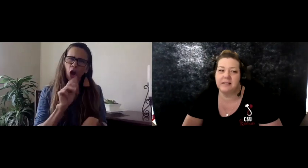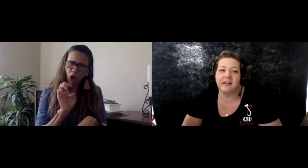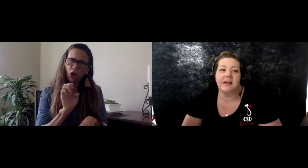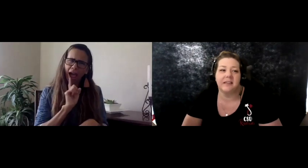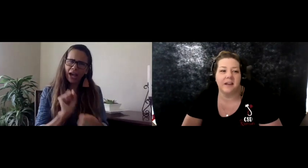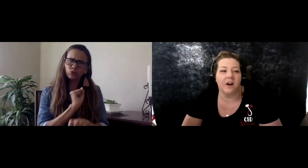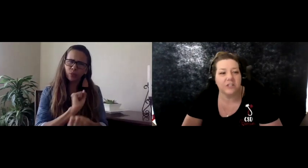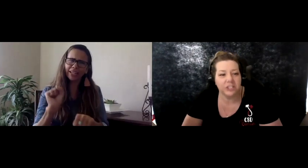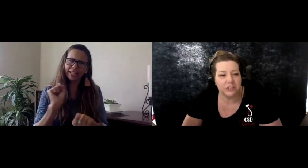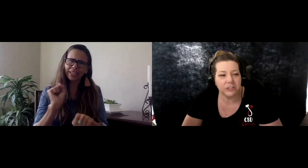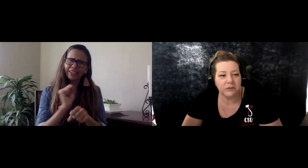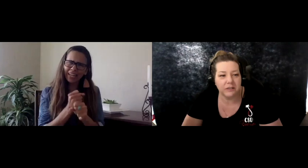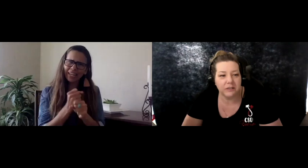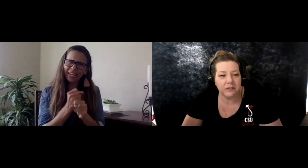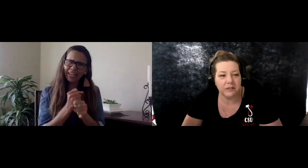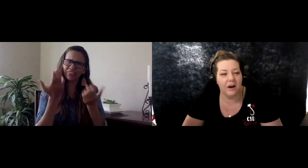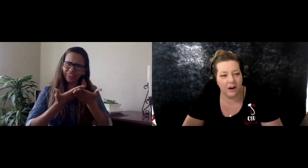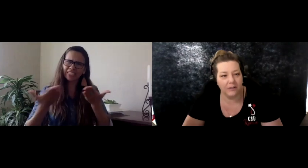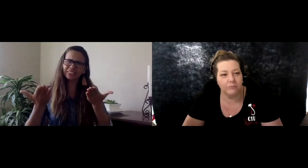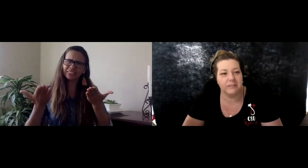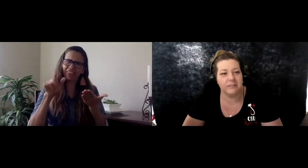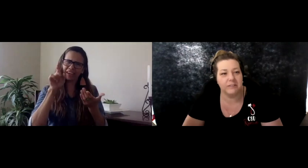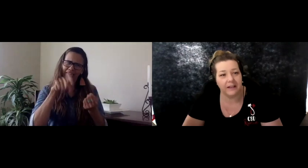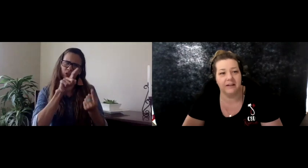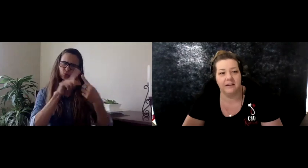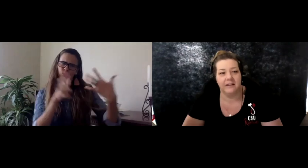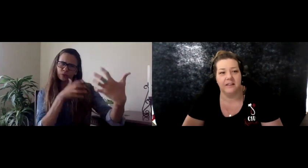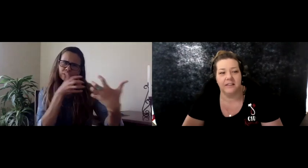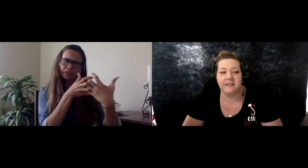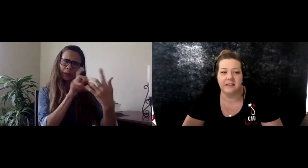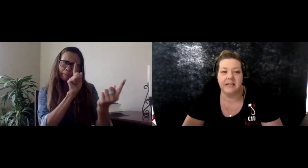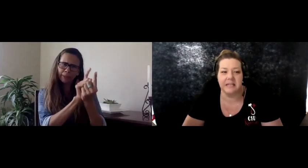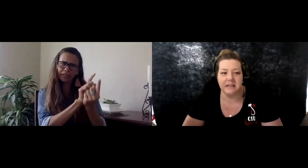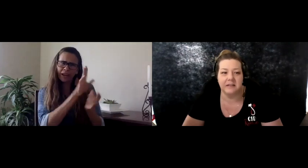visualize that our children are receiving the